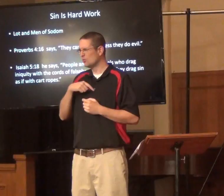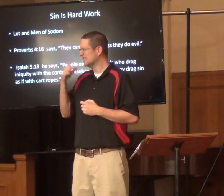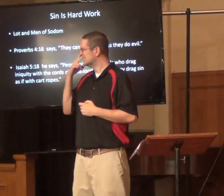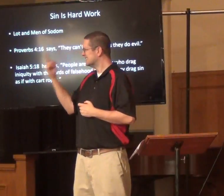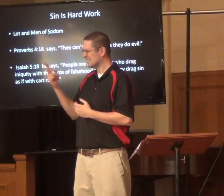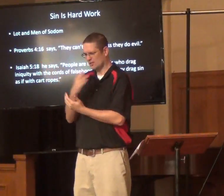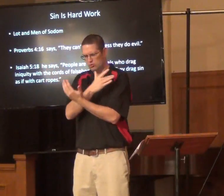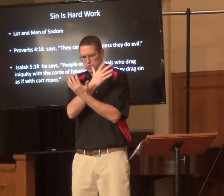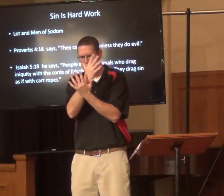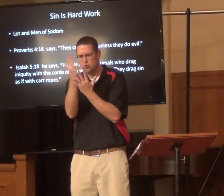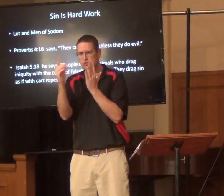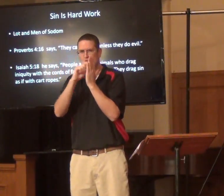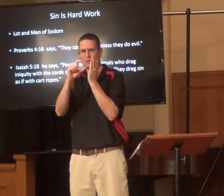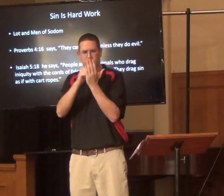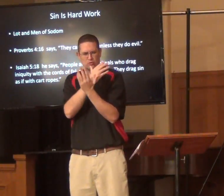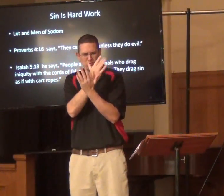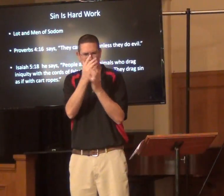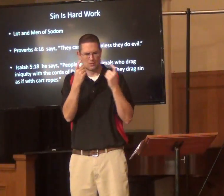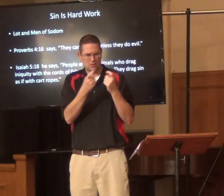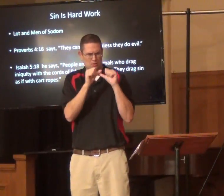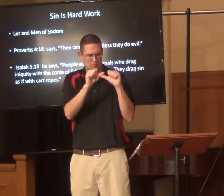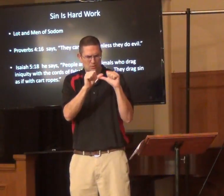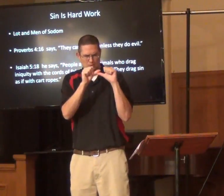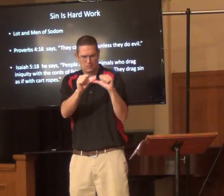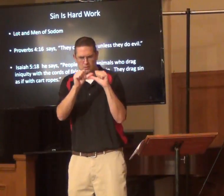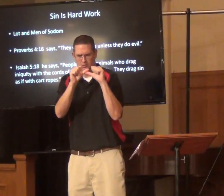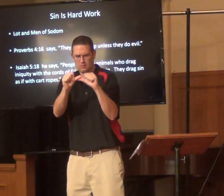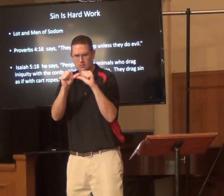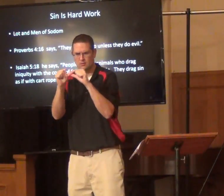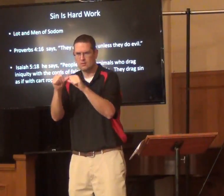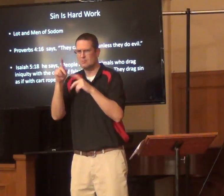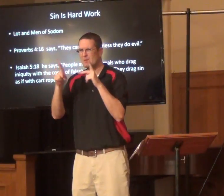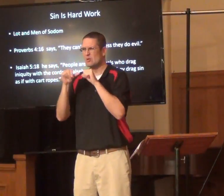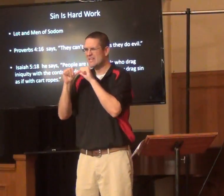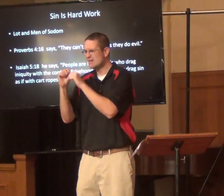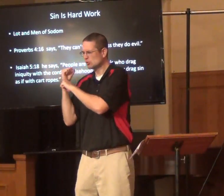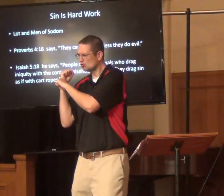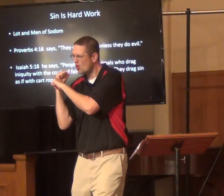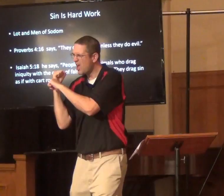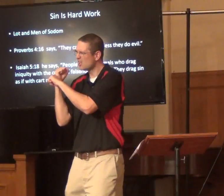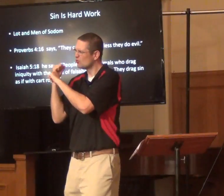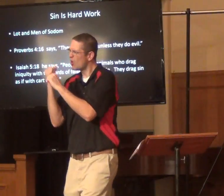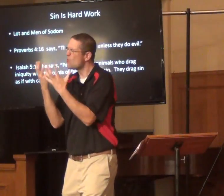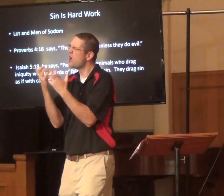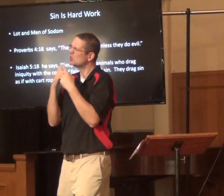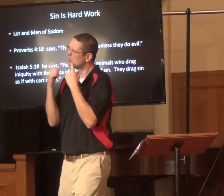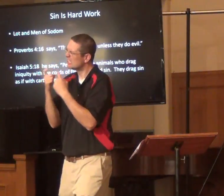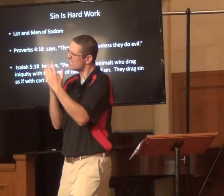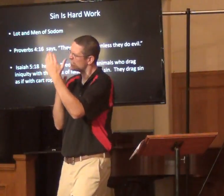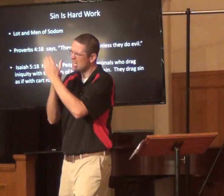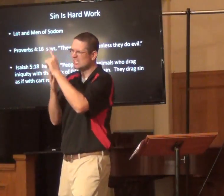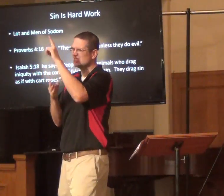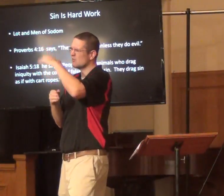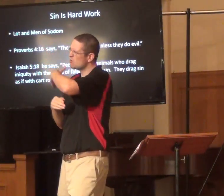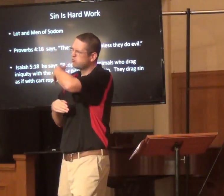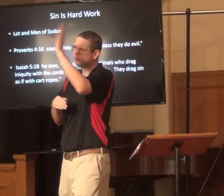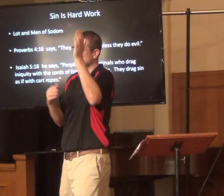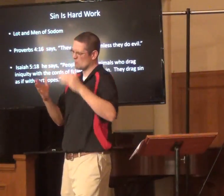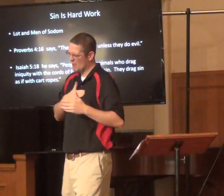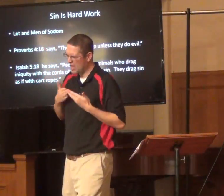everyone is born into sin. And everyone keeps on sinning and dragging and wanting to sin against